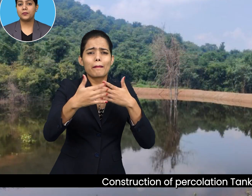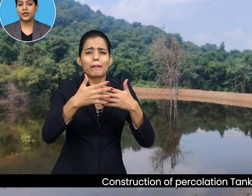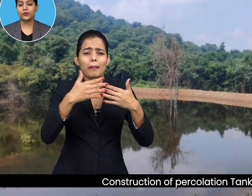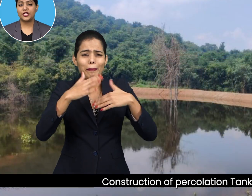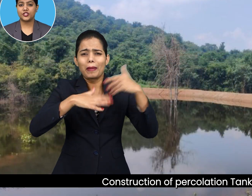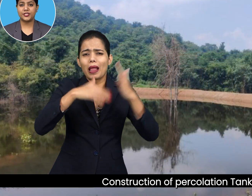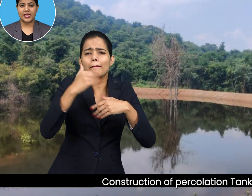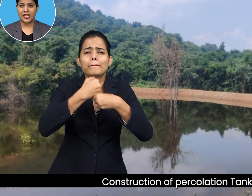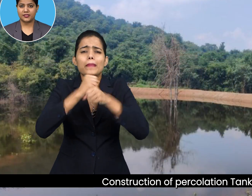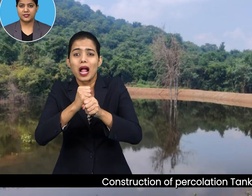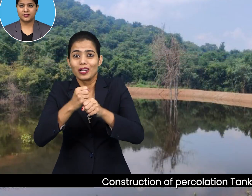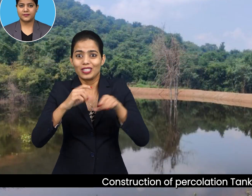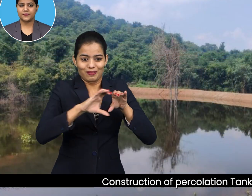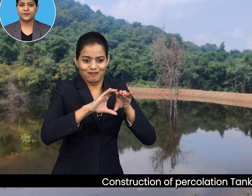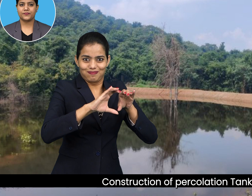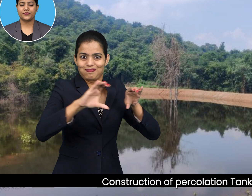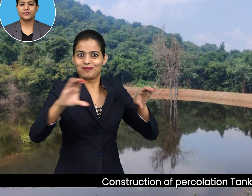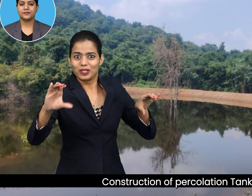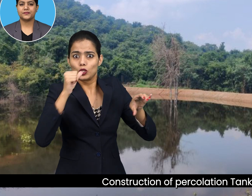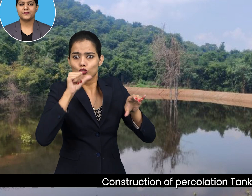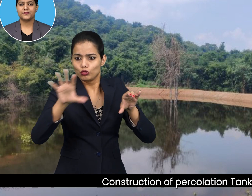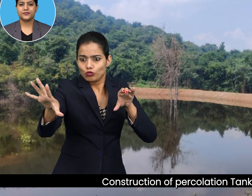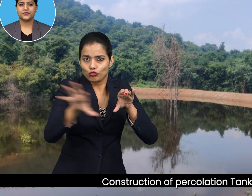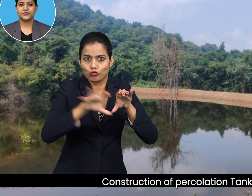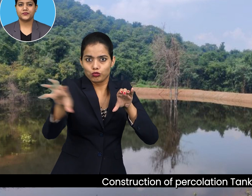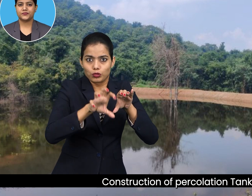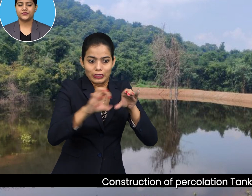Construction of percolation tanks.